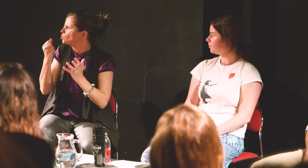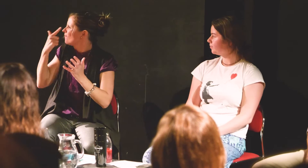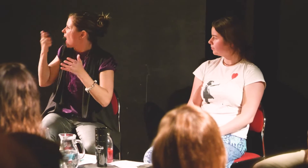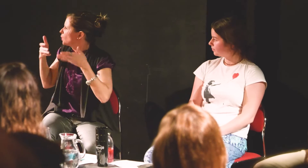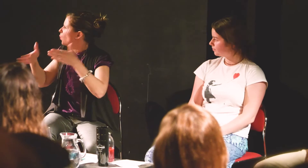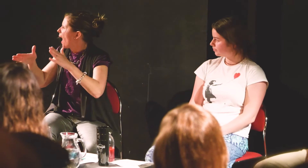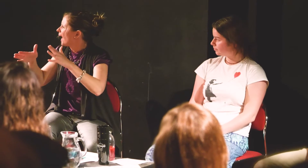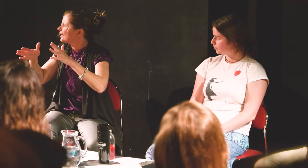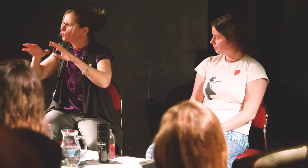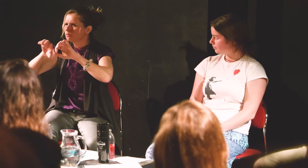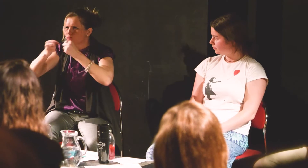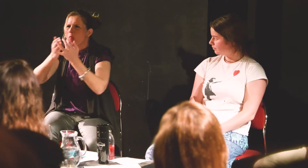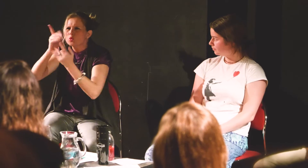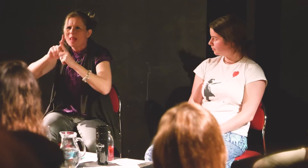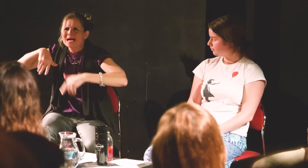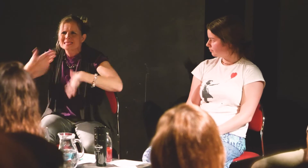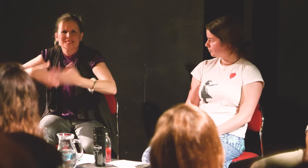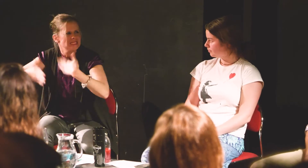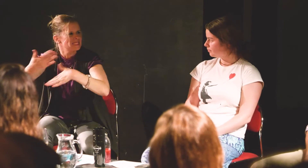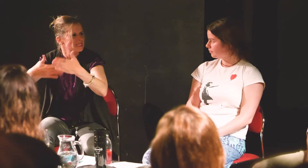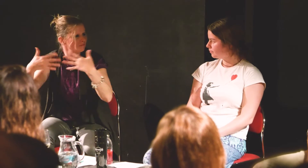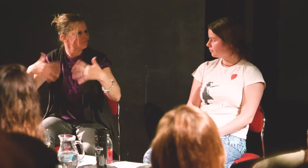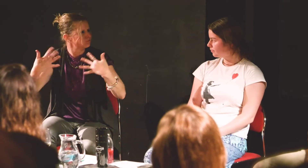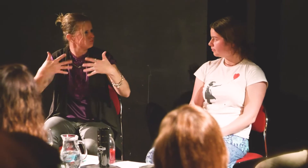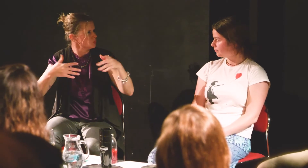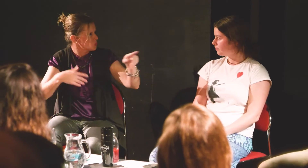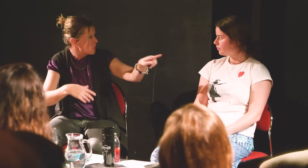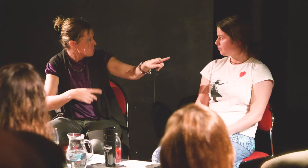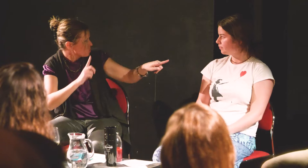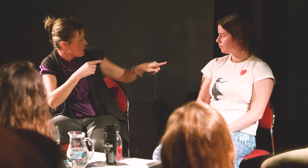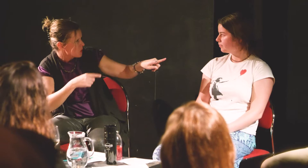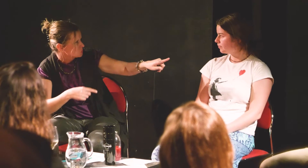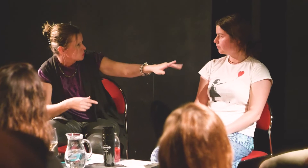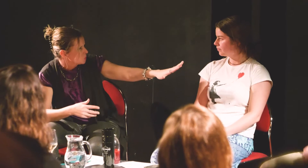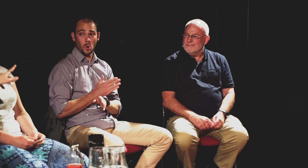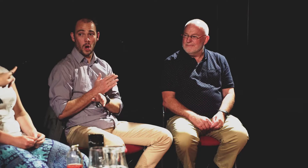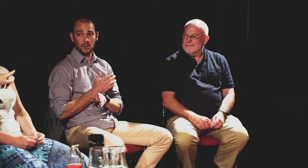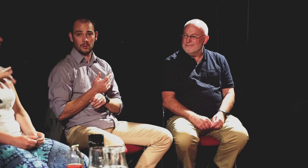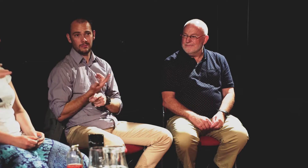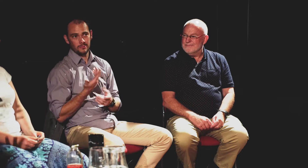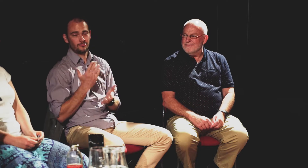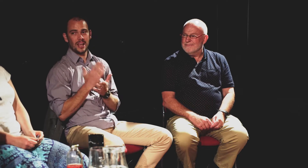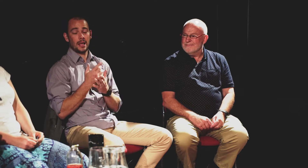that study, and it was difficult. So, David, Megan, your